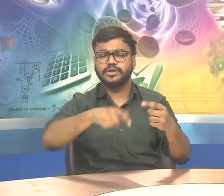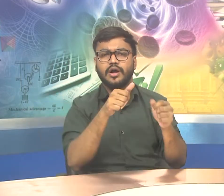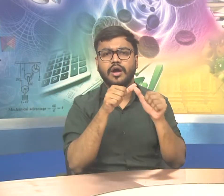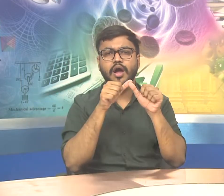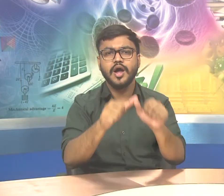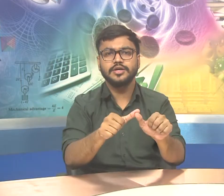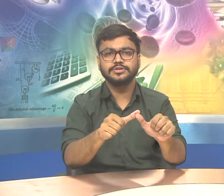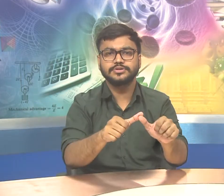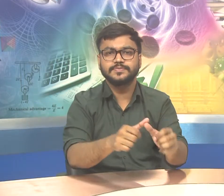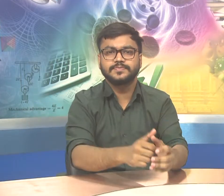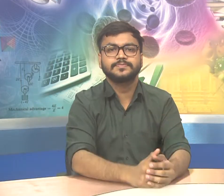into dash.